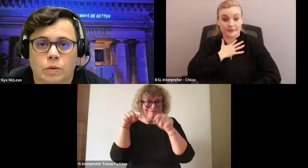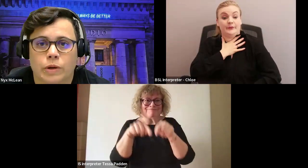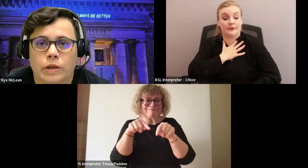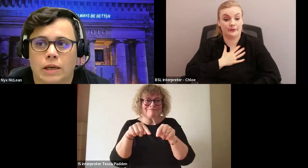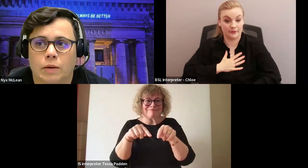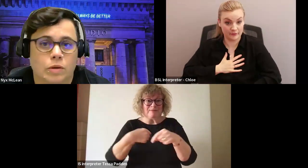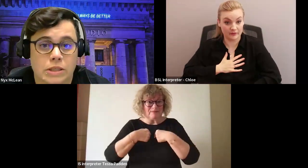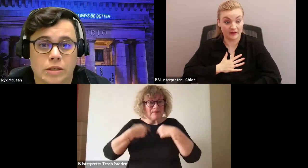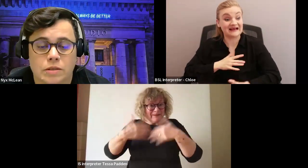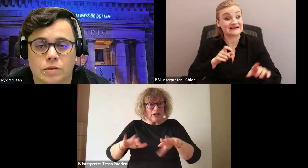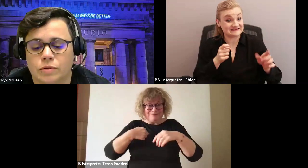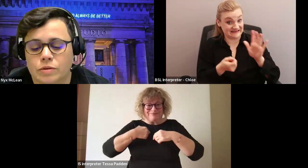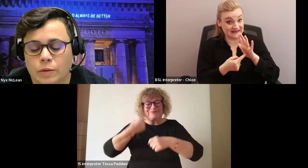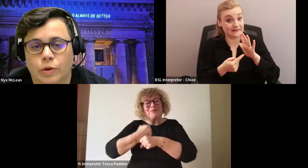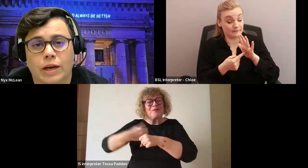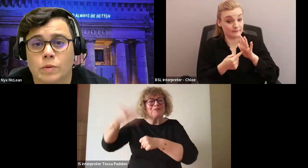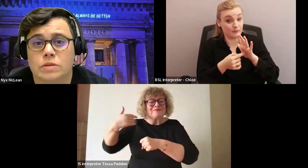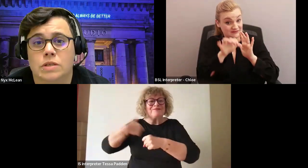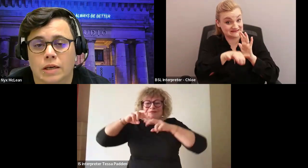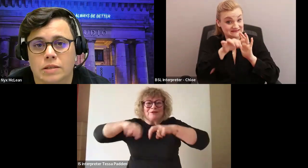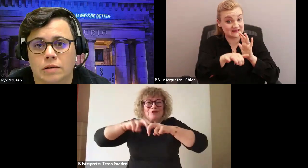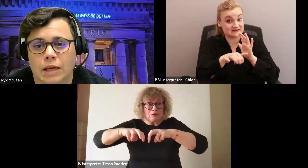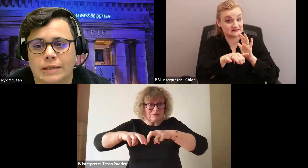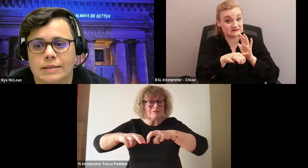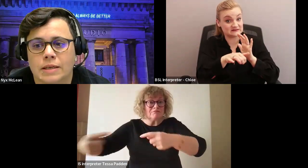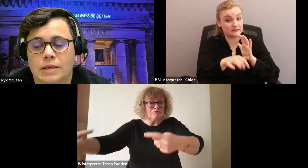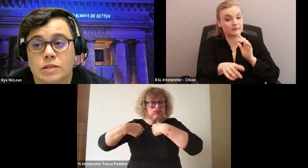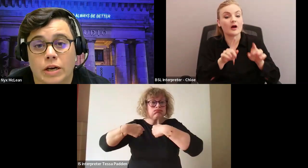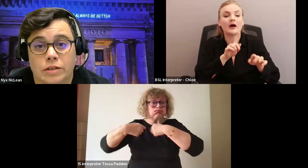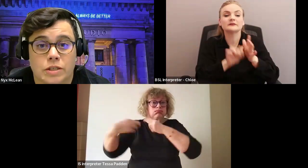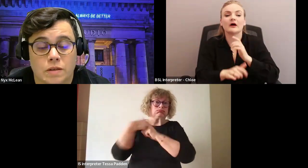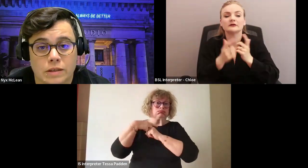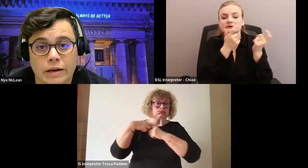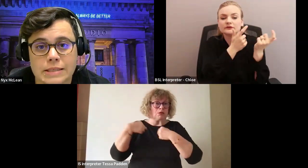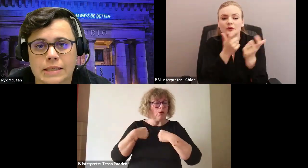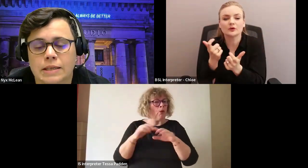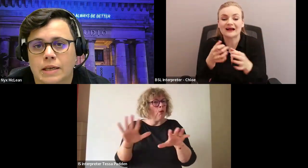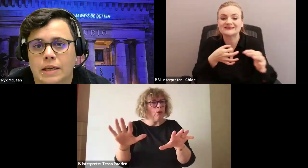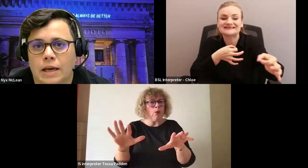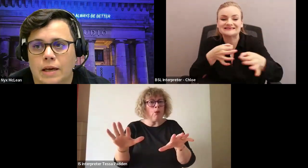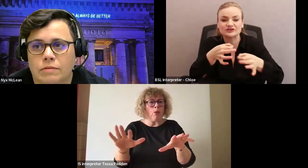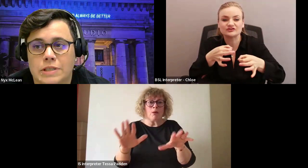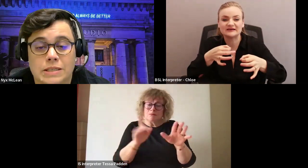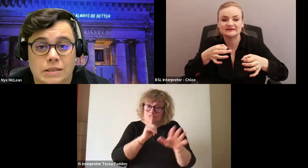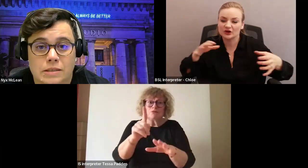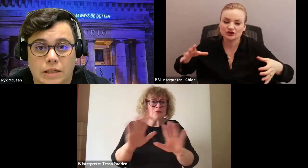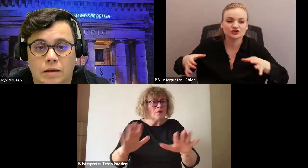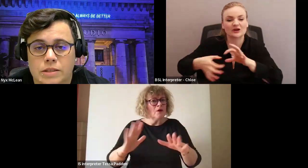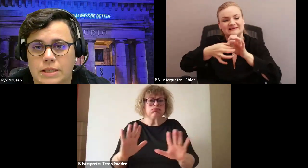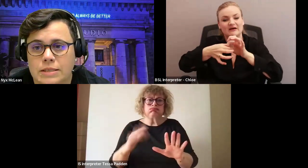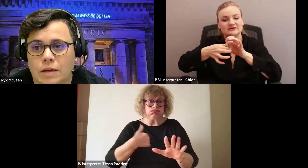very important work, and I will continue to do that work, I'm also starting to look at strategies of solidarity,